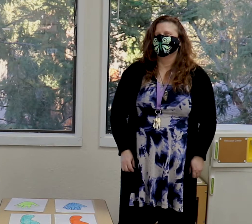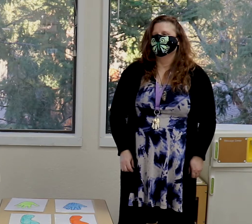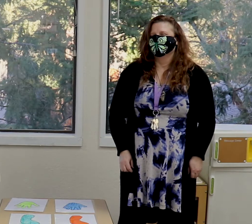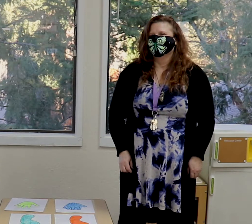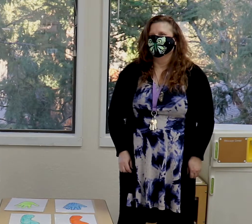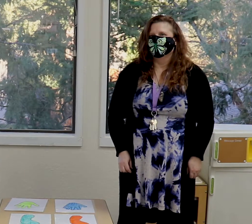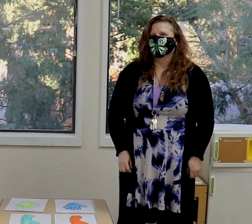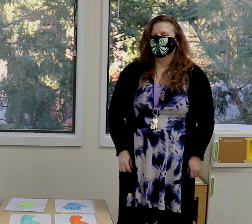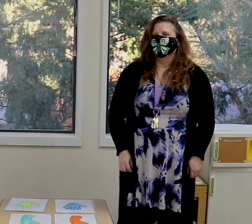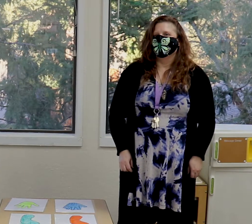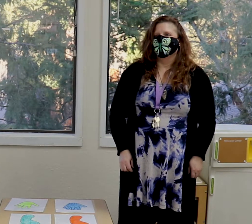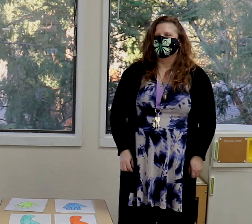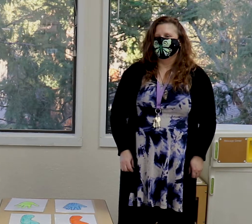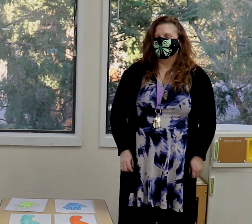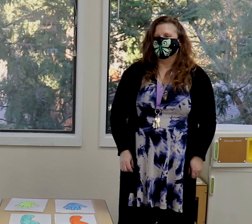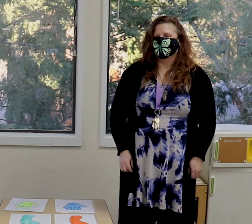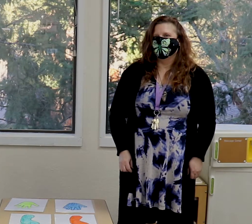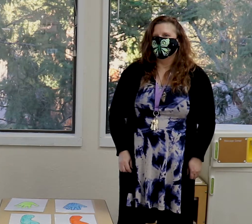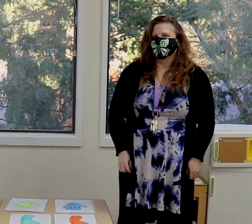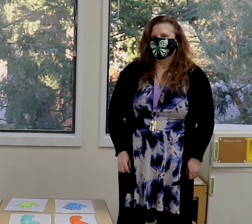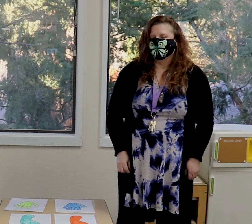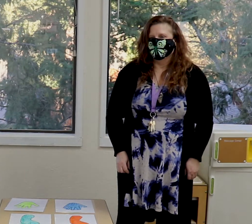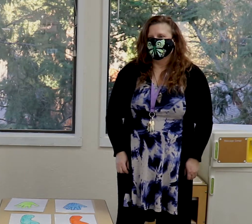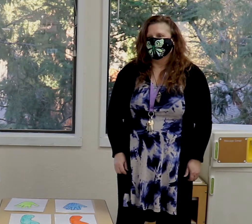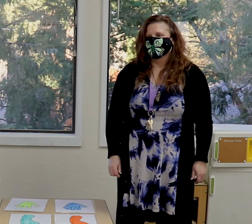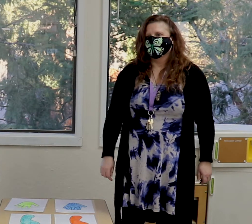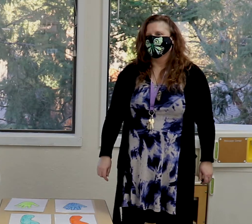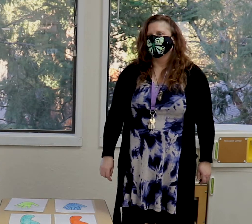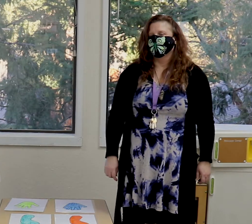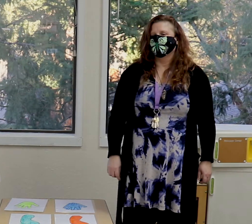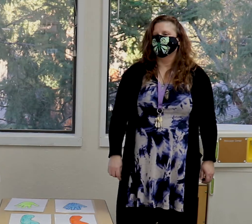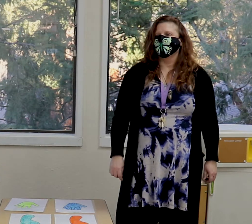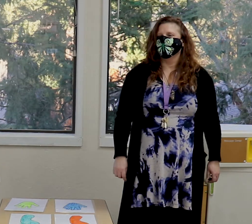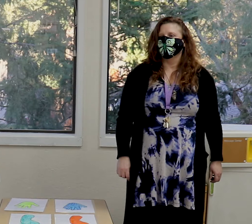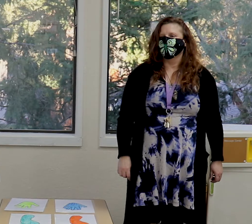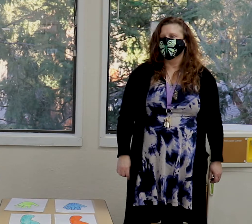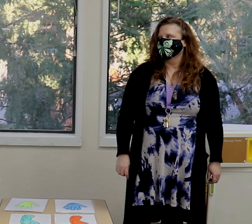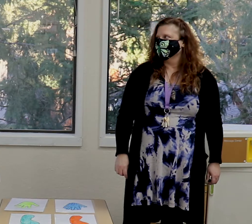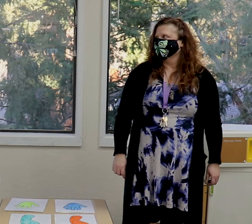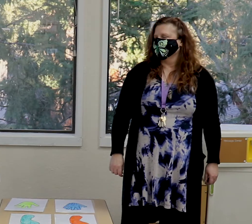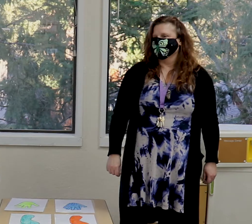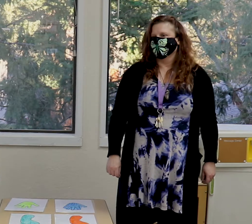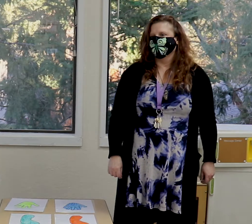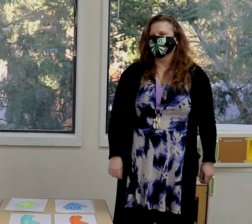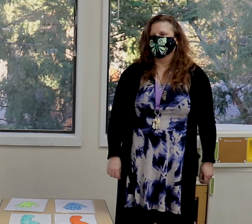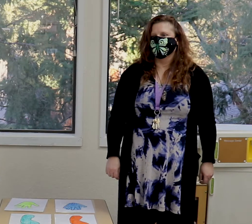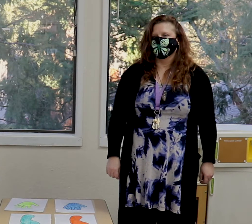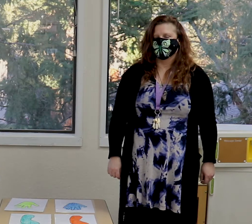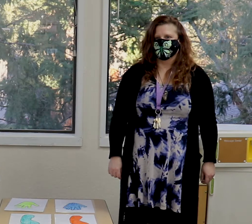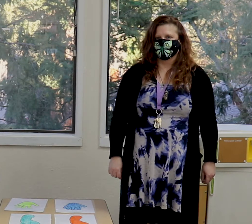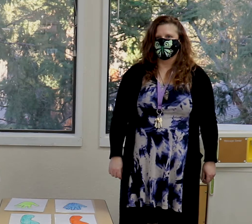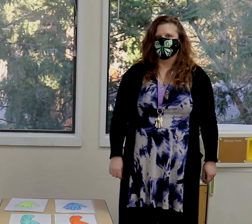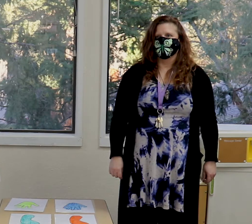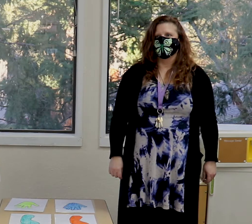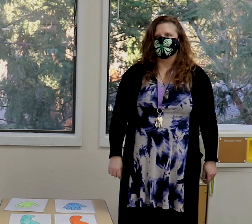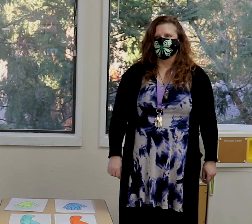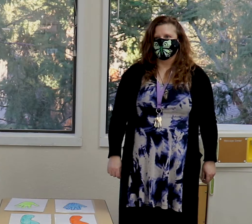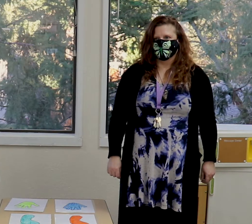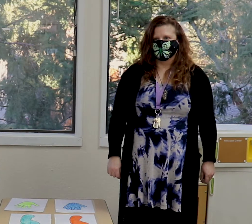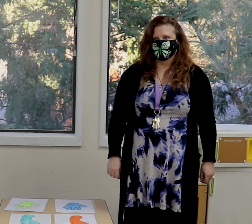to make slime. And so, and there's lots of recipes that you can find online for